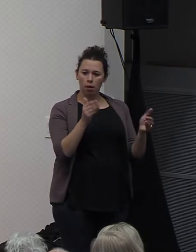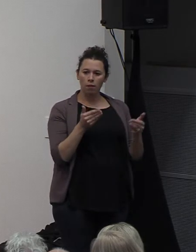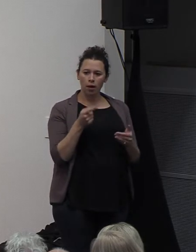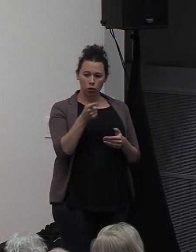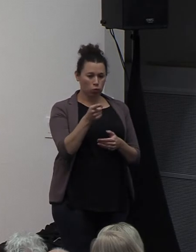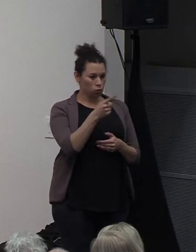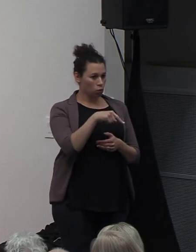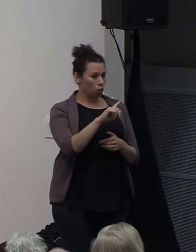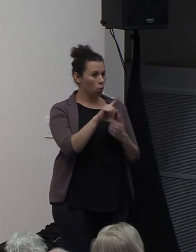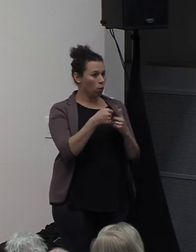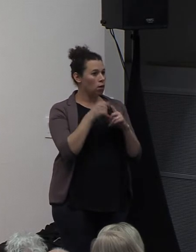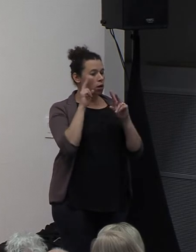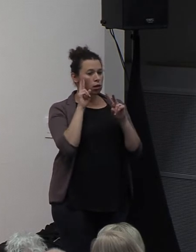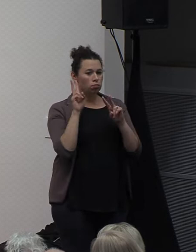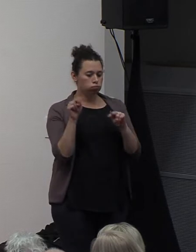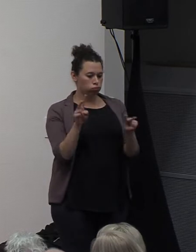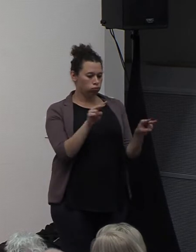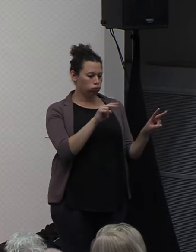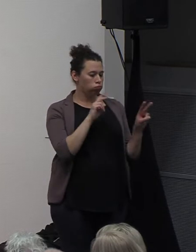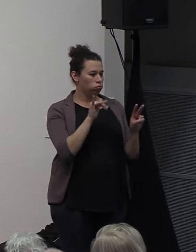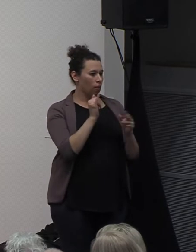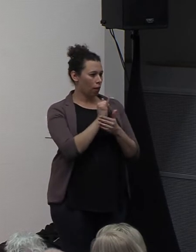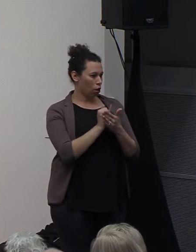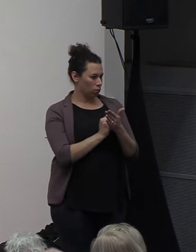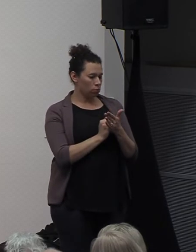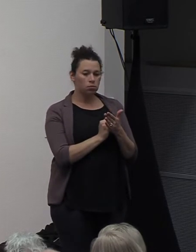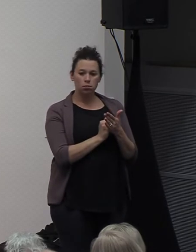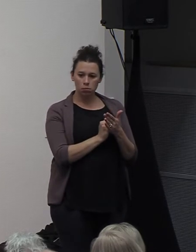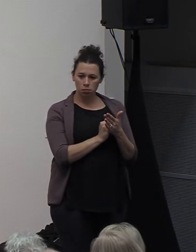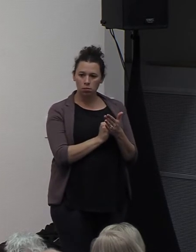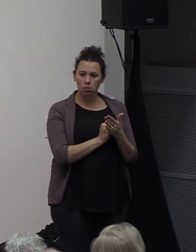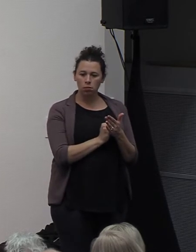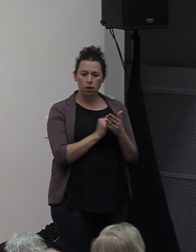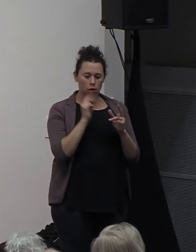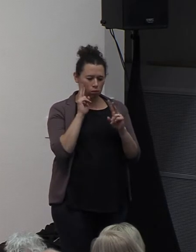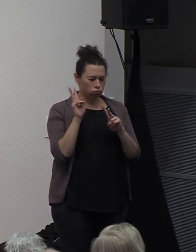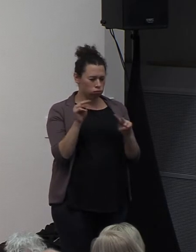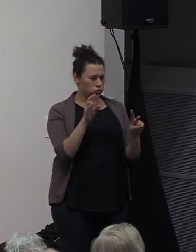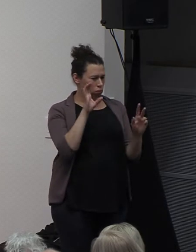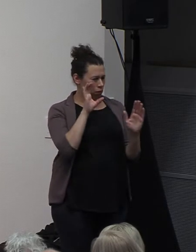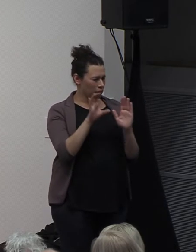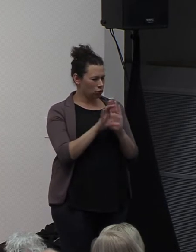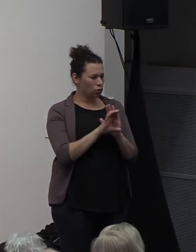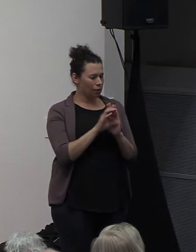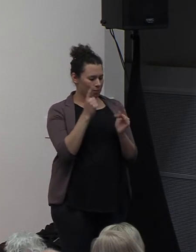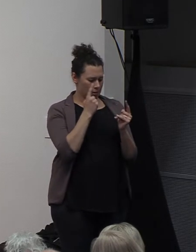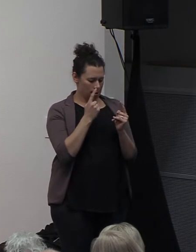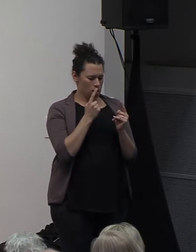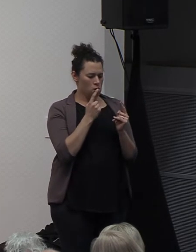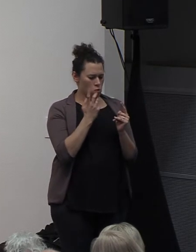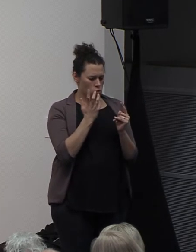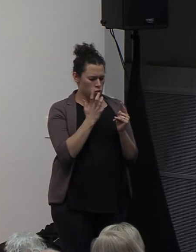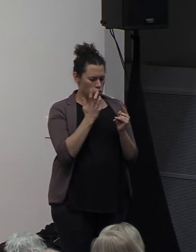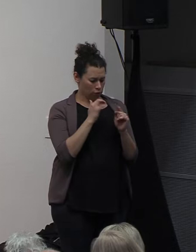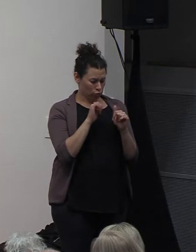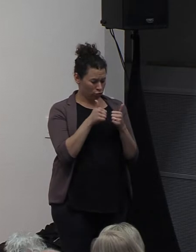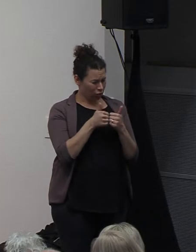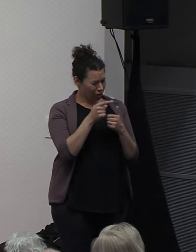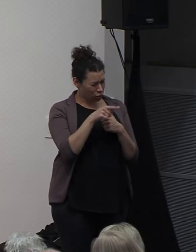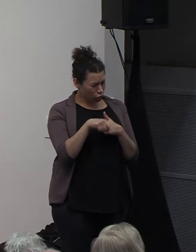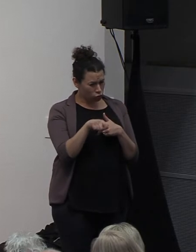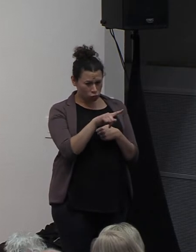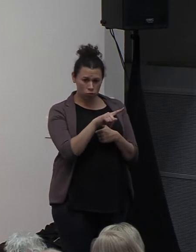the exhibition yourselves, to contemplate how it engages and challenges you in deeply meaningful